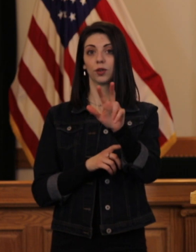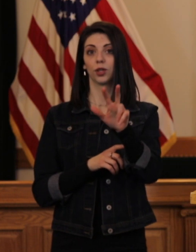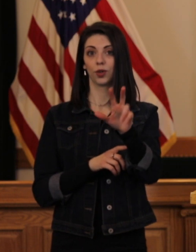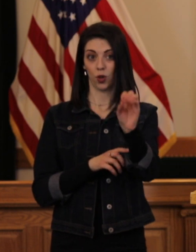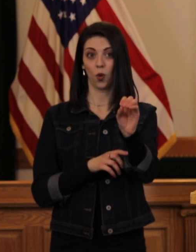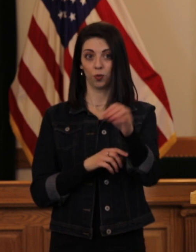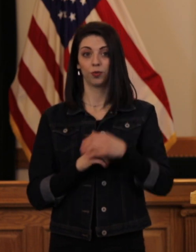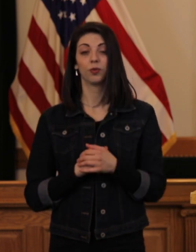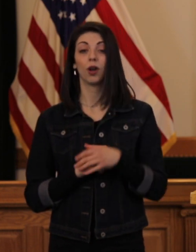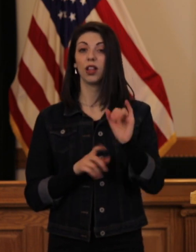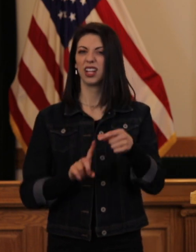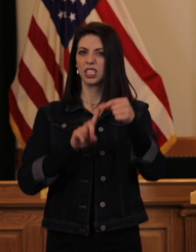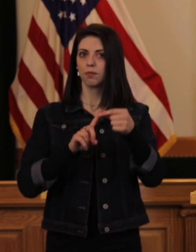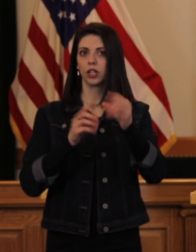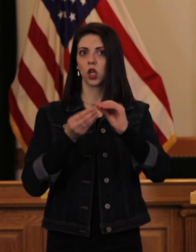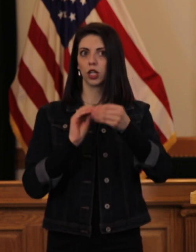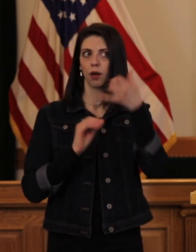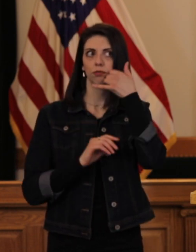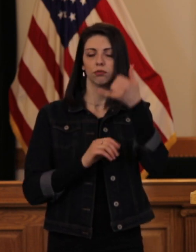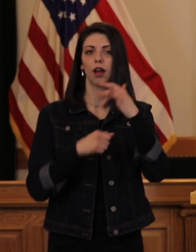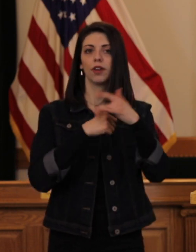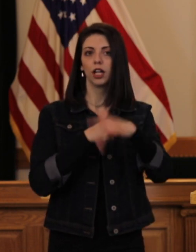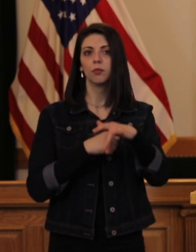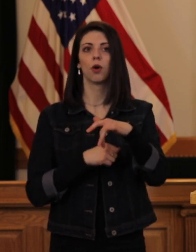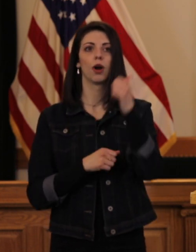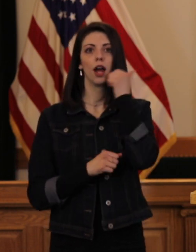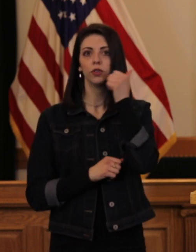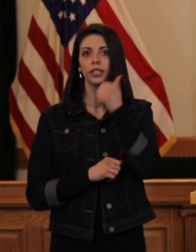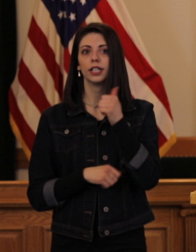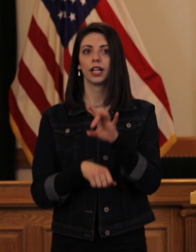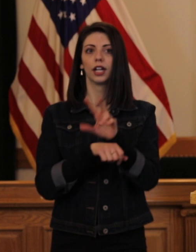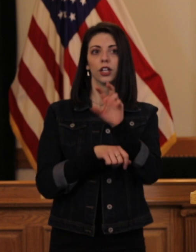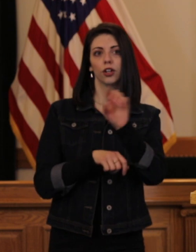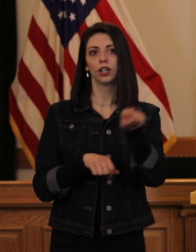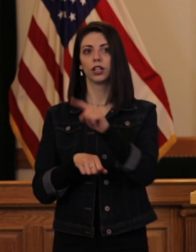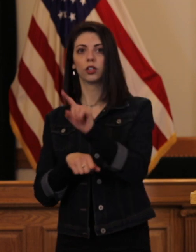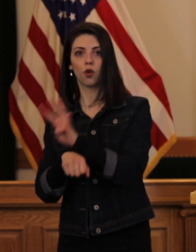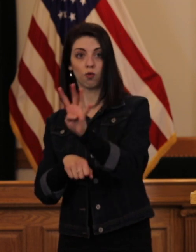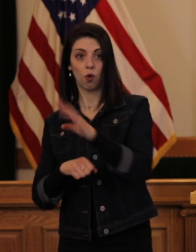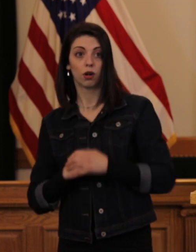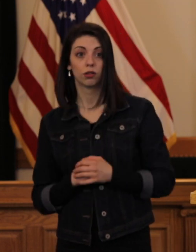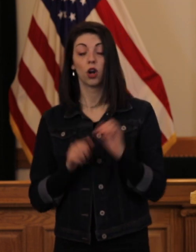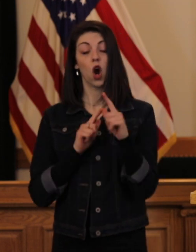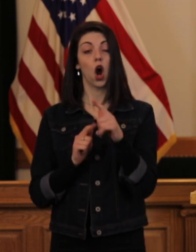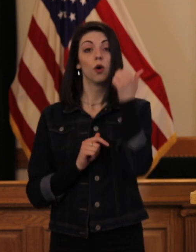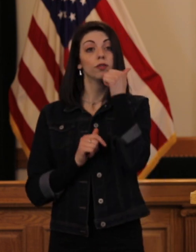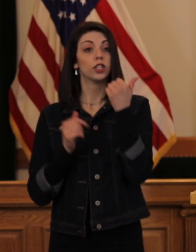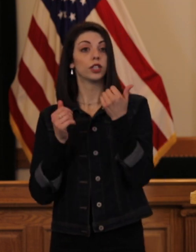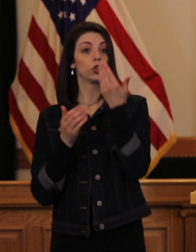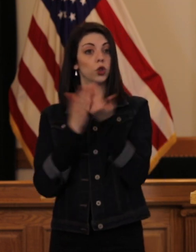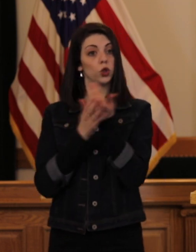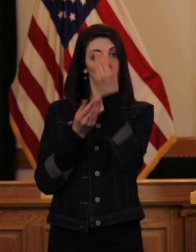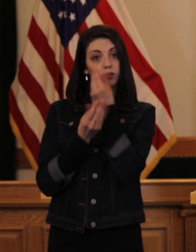315-349-3330. This hotline is staffed every day from 8:30 a.m. to 4 p.m. All of the latest information is posted on the